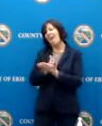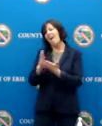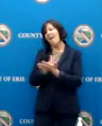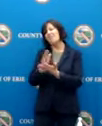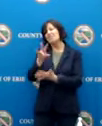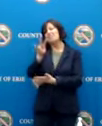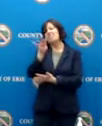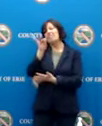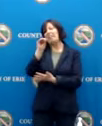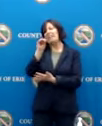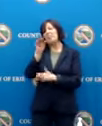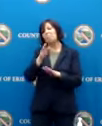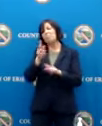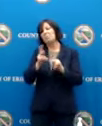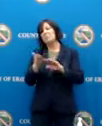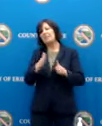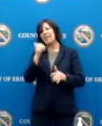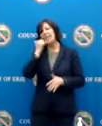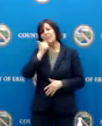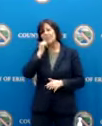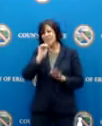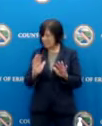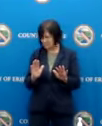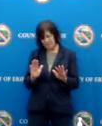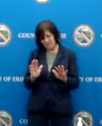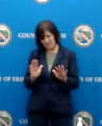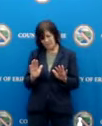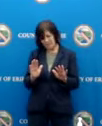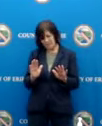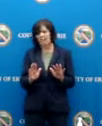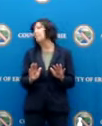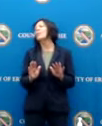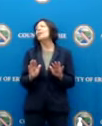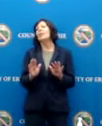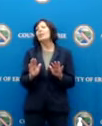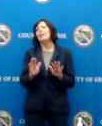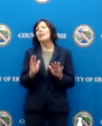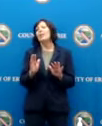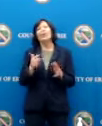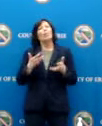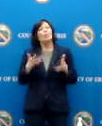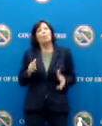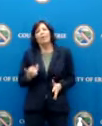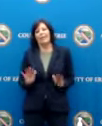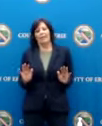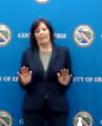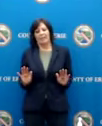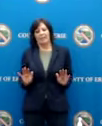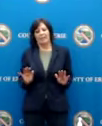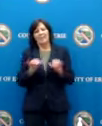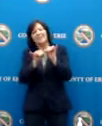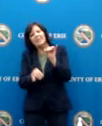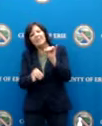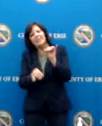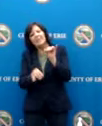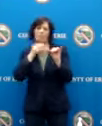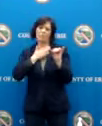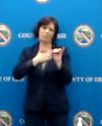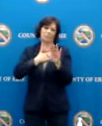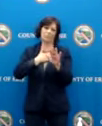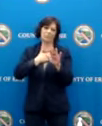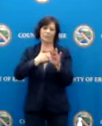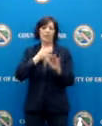in New York State the last few days, almost all of them in New York City and Long Island, we just don't want to get to that point. So stay home, folks.